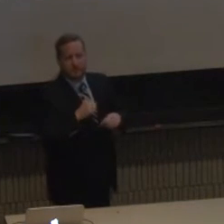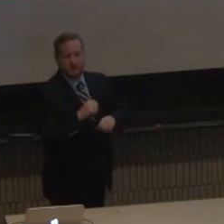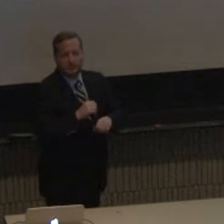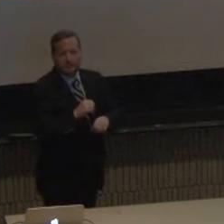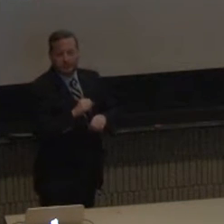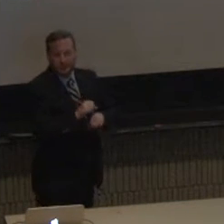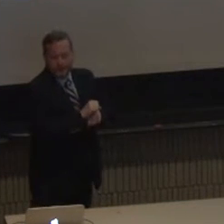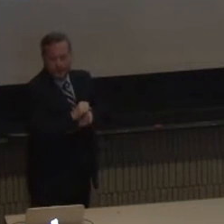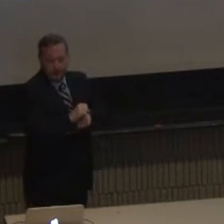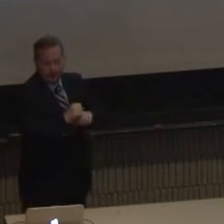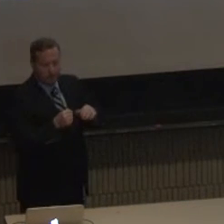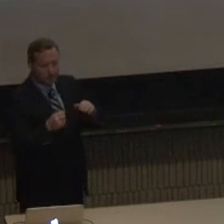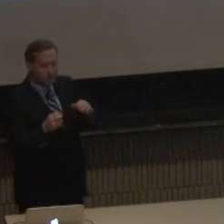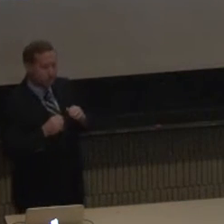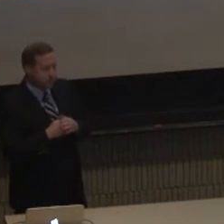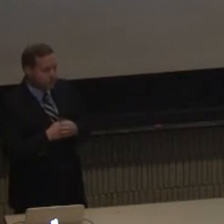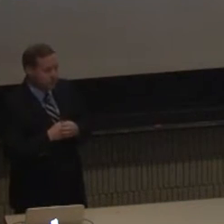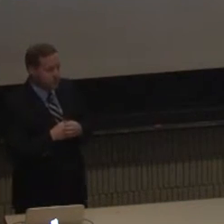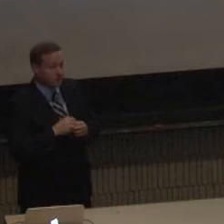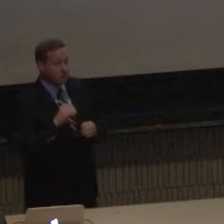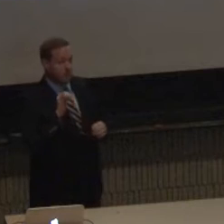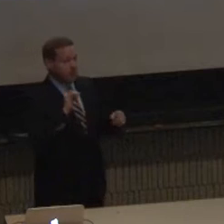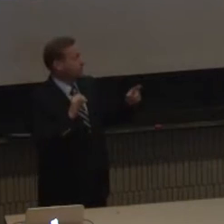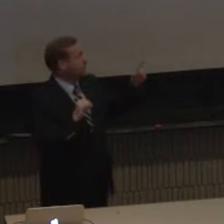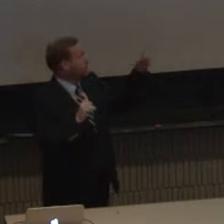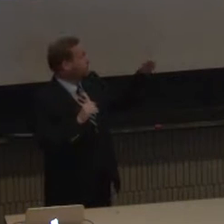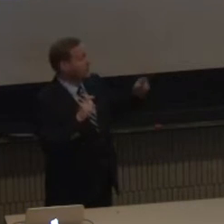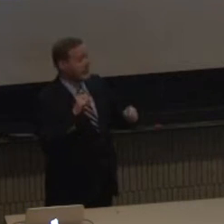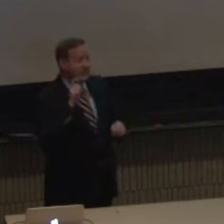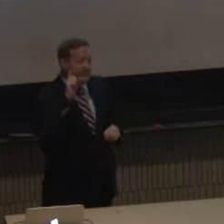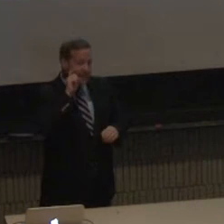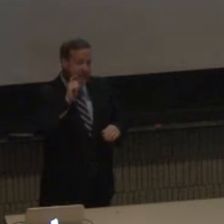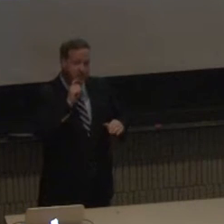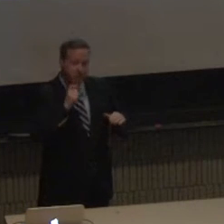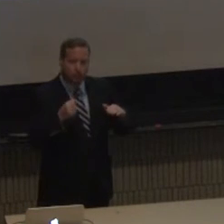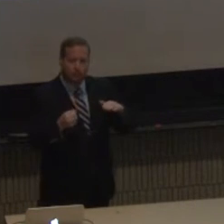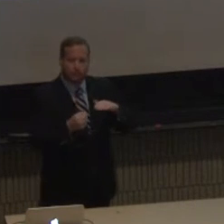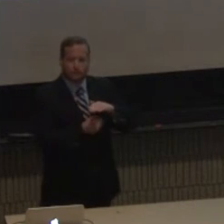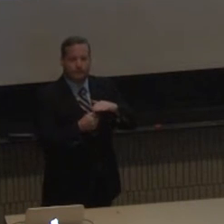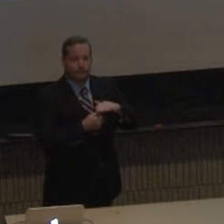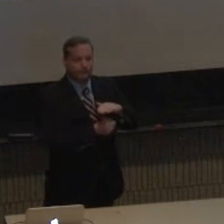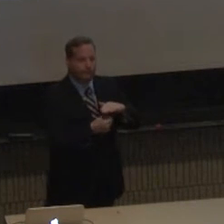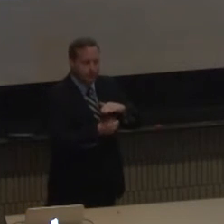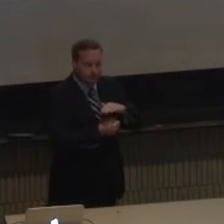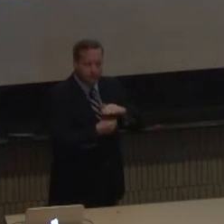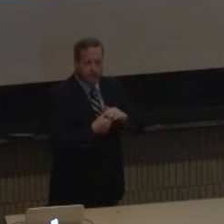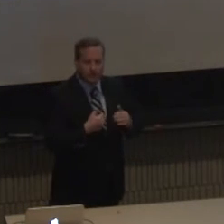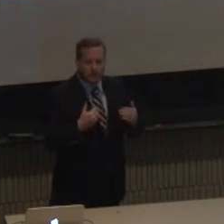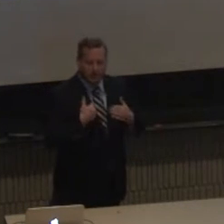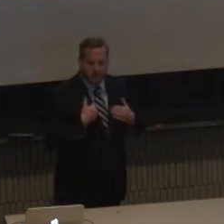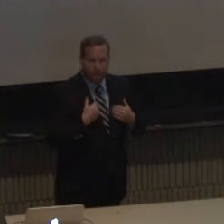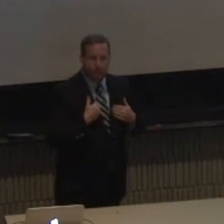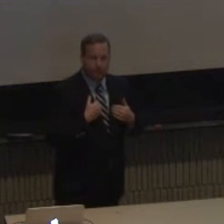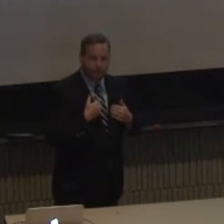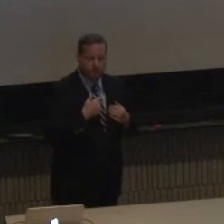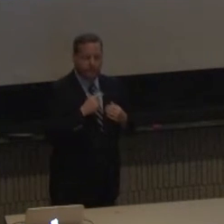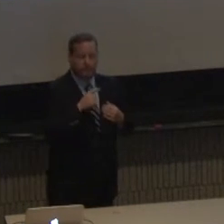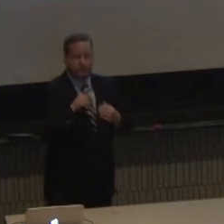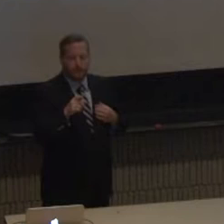This is not the first or only time that has happened. You see that, I've seen stories about it in France. I've seen stories about it in